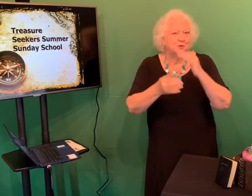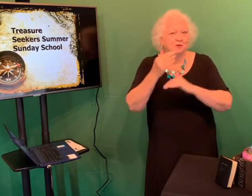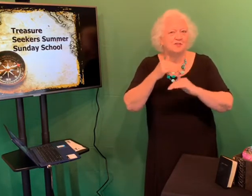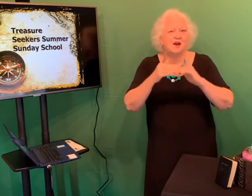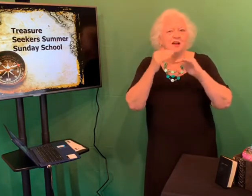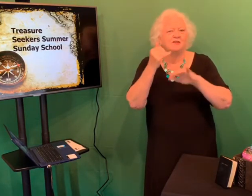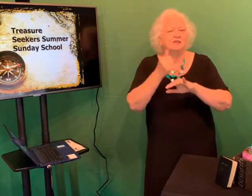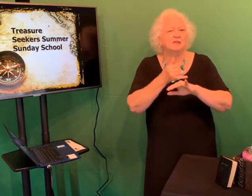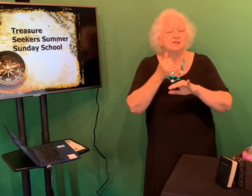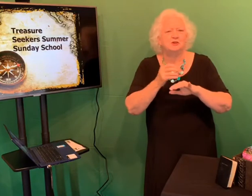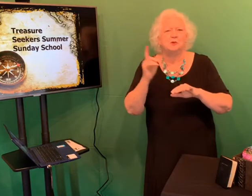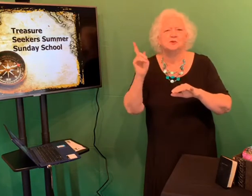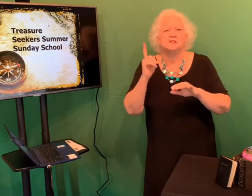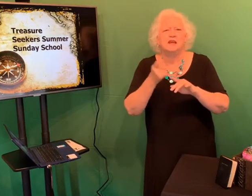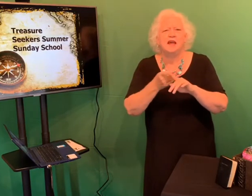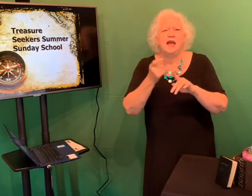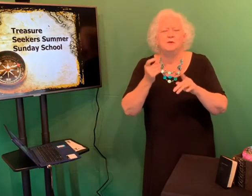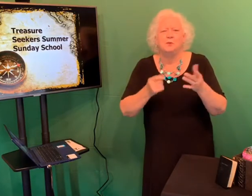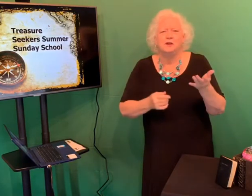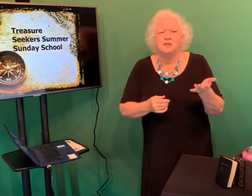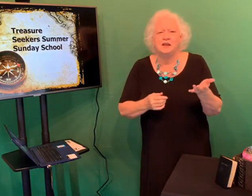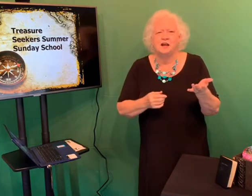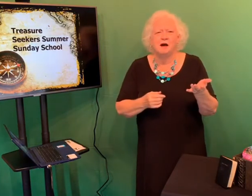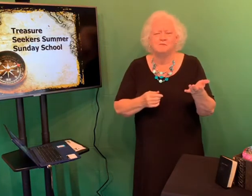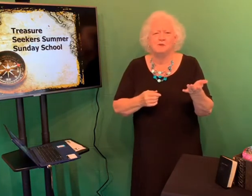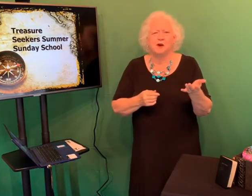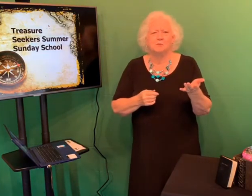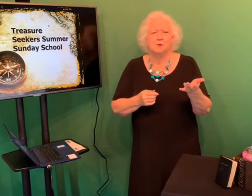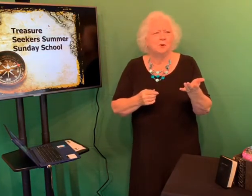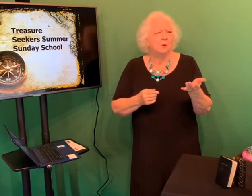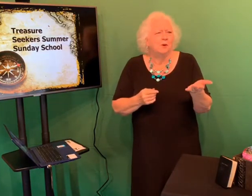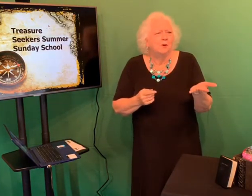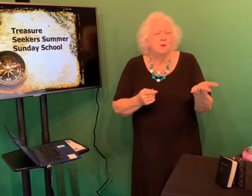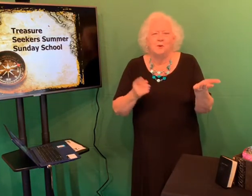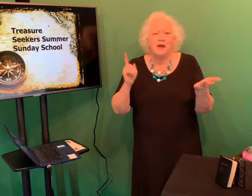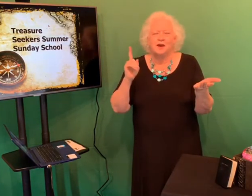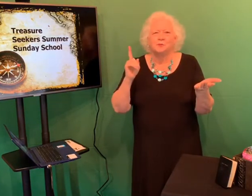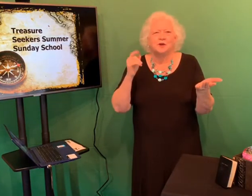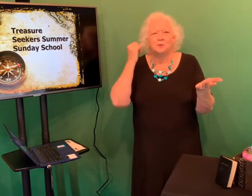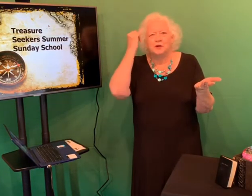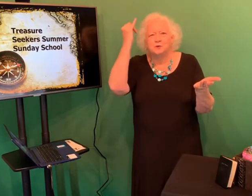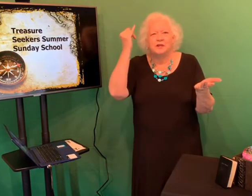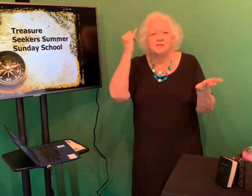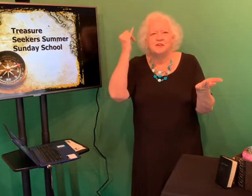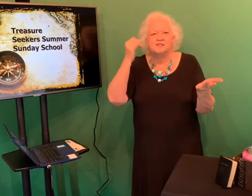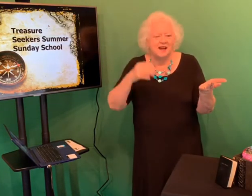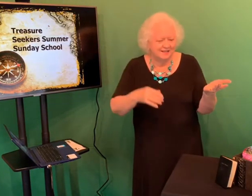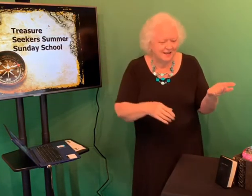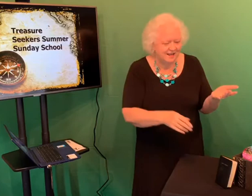jewels, our heavenly jewels. And where do they come from? Where do we get these